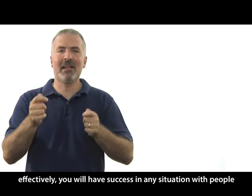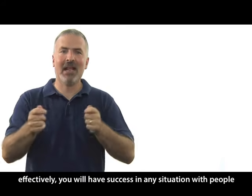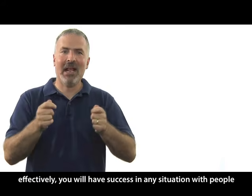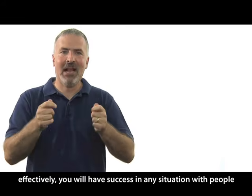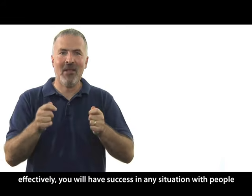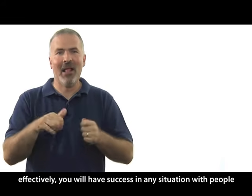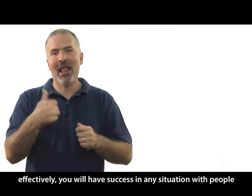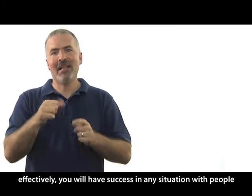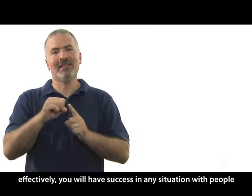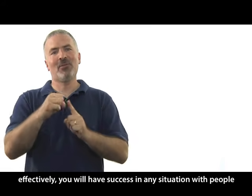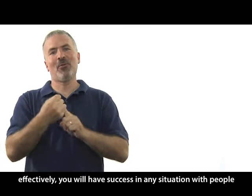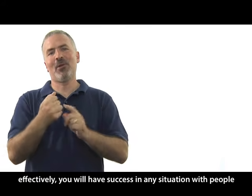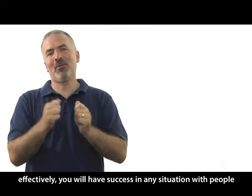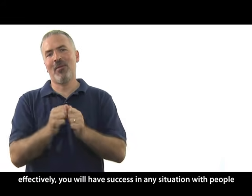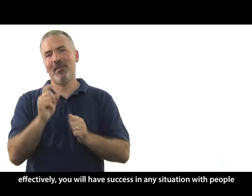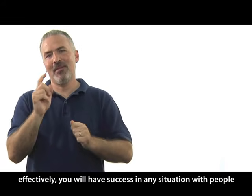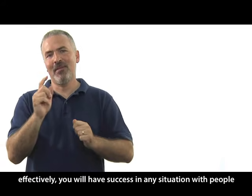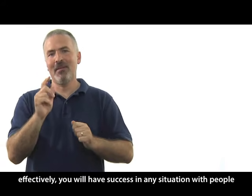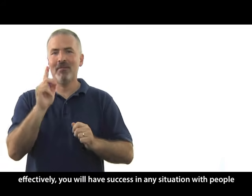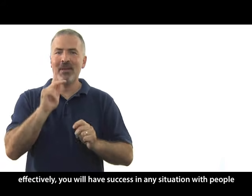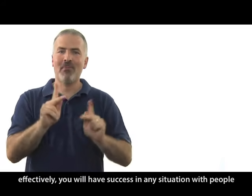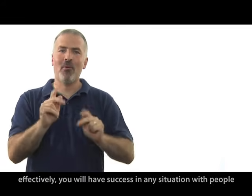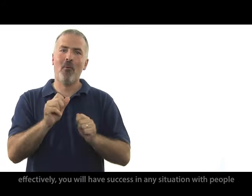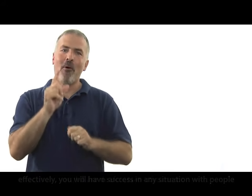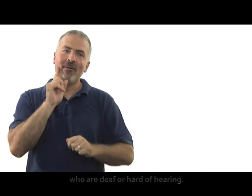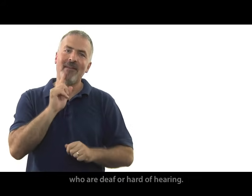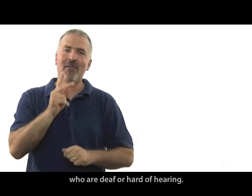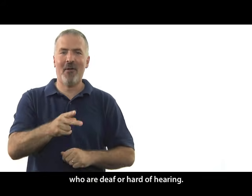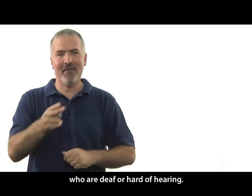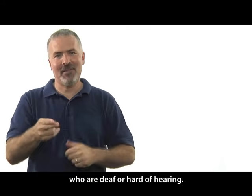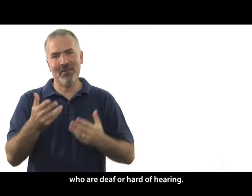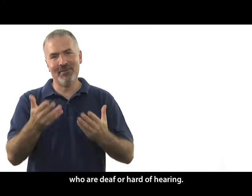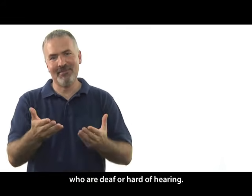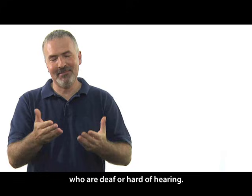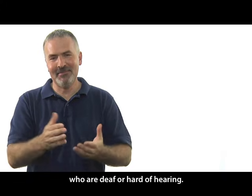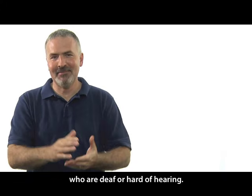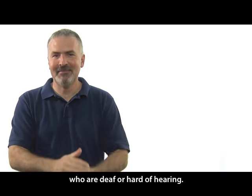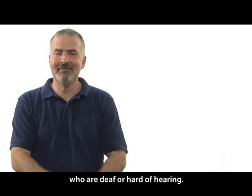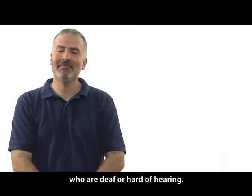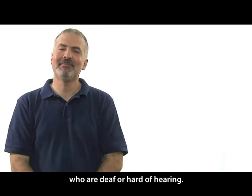effectively, you will have success handling situations with people who are deaf or hard of hearing.